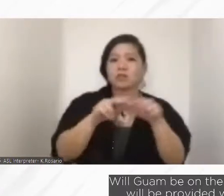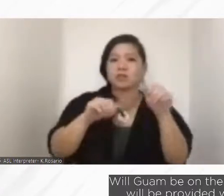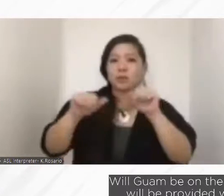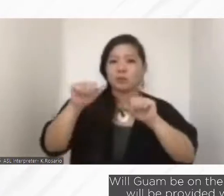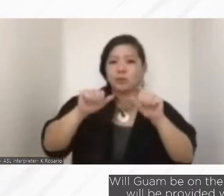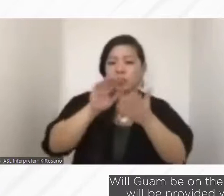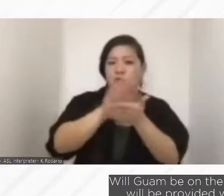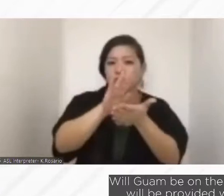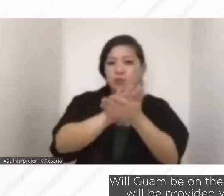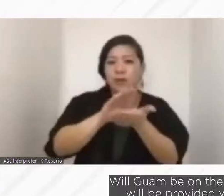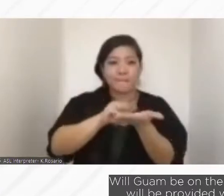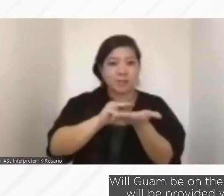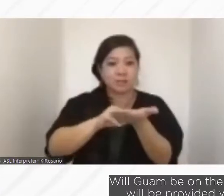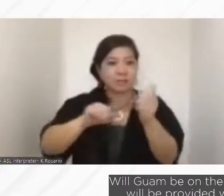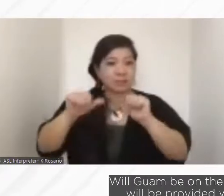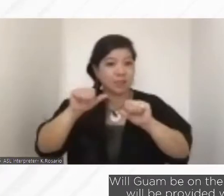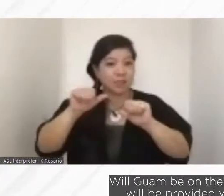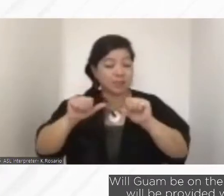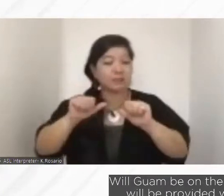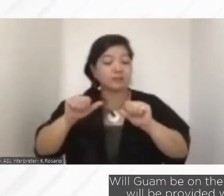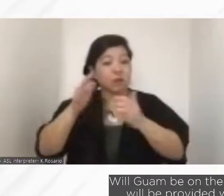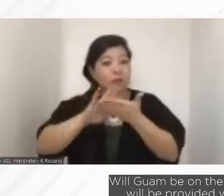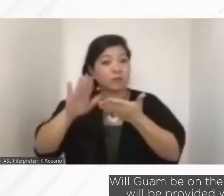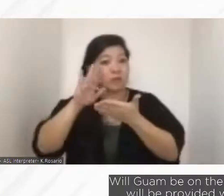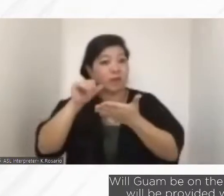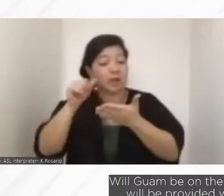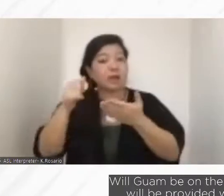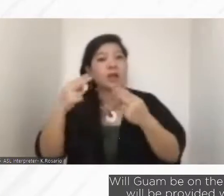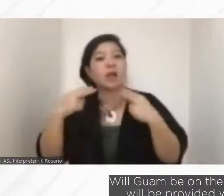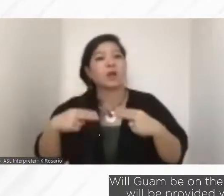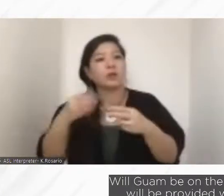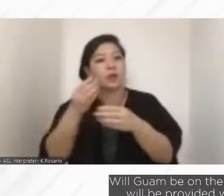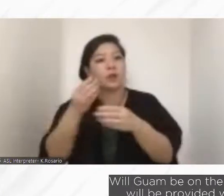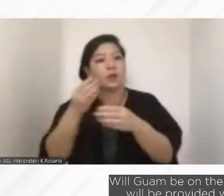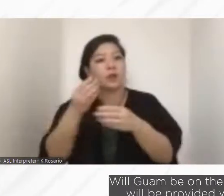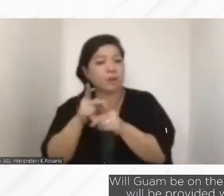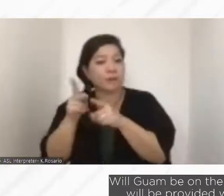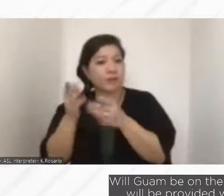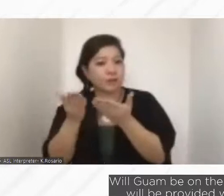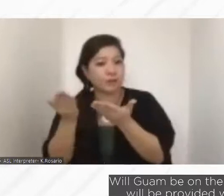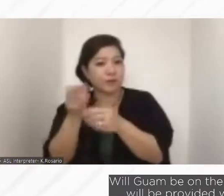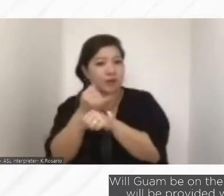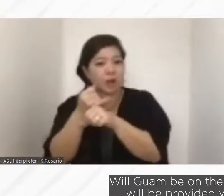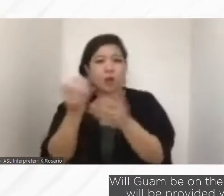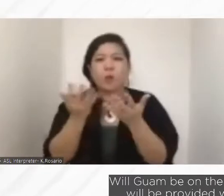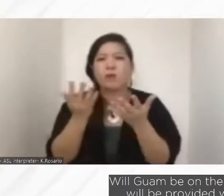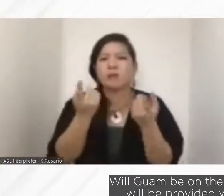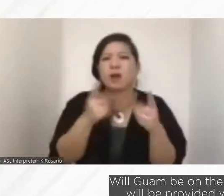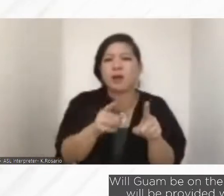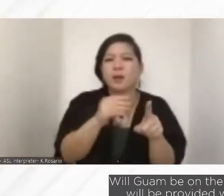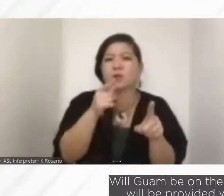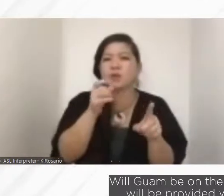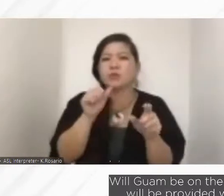Medicine, as well as with the health officials on your own island to figure out what the burden of disease was and to figure out who should